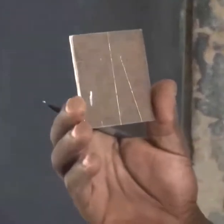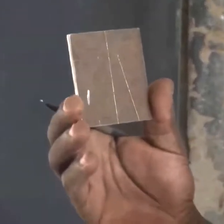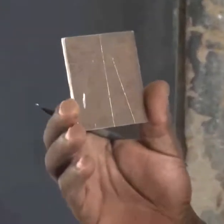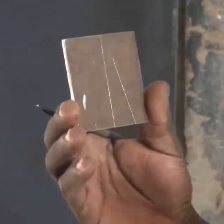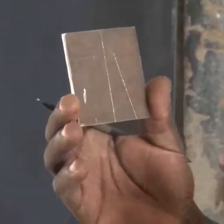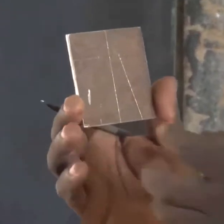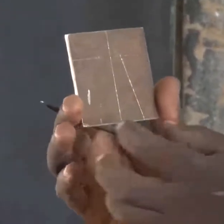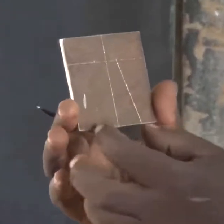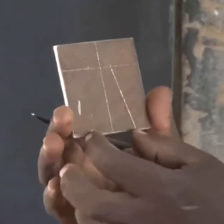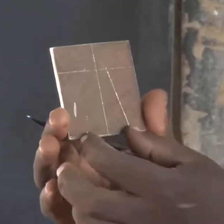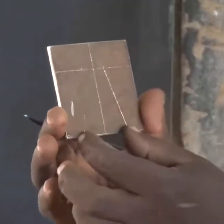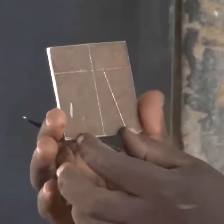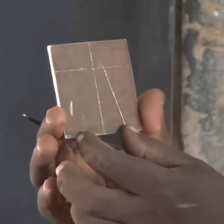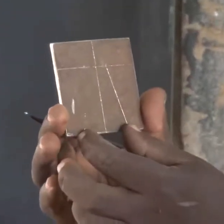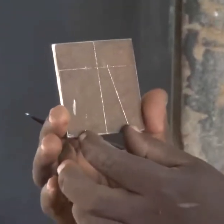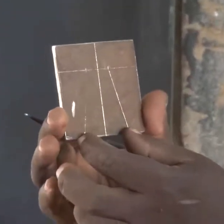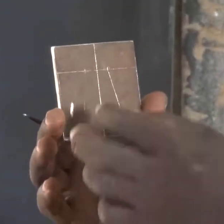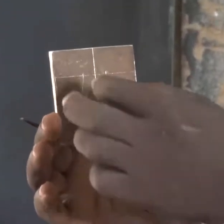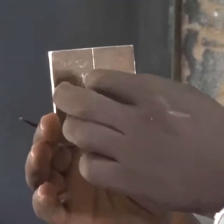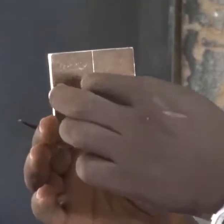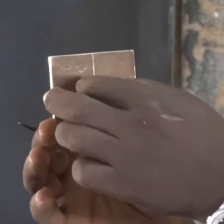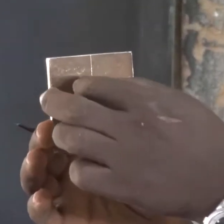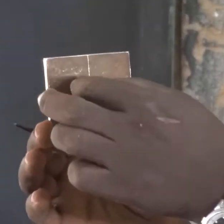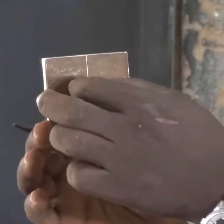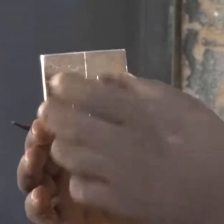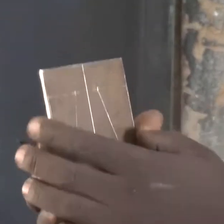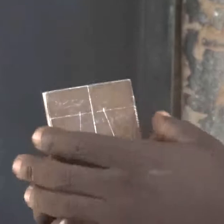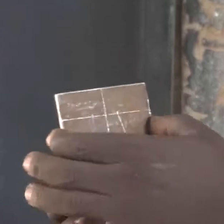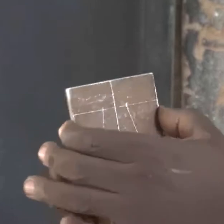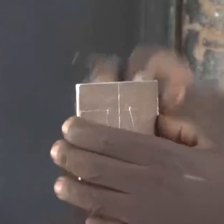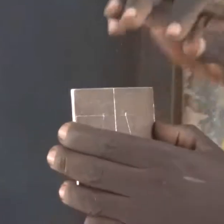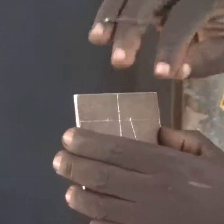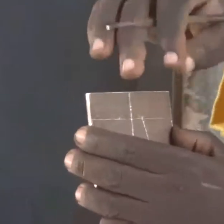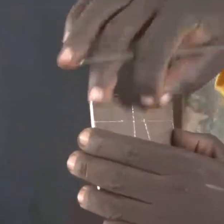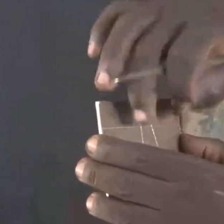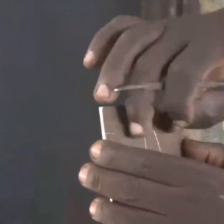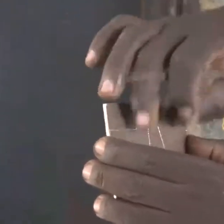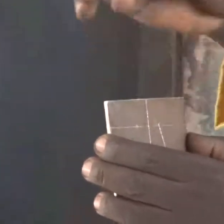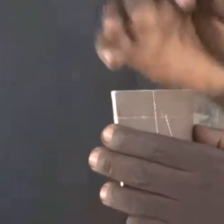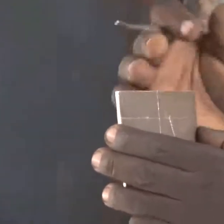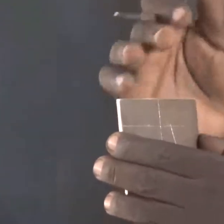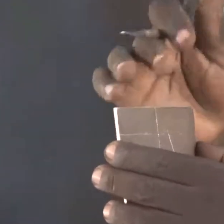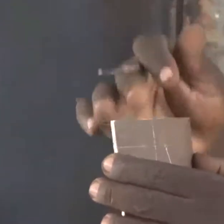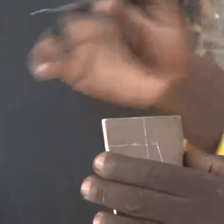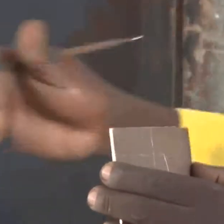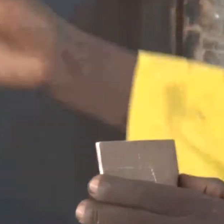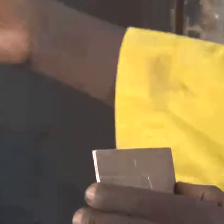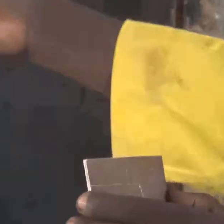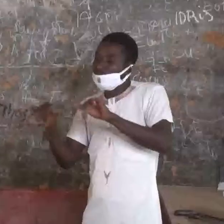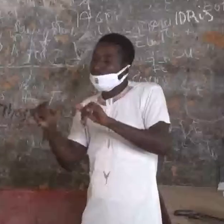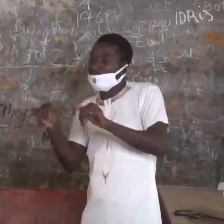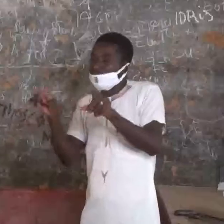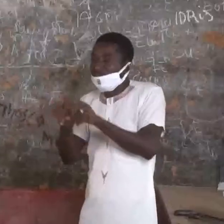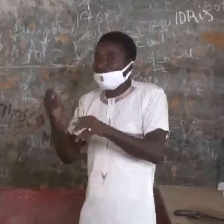out. Down here we have 40, while up we have 20. Now this 20 is also the same